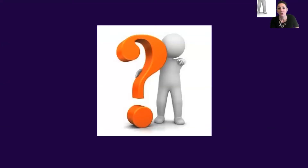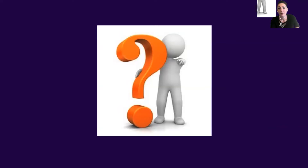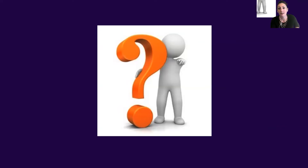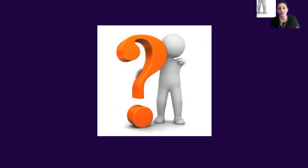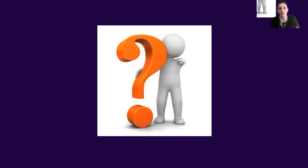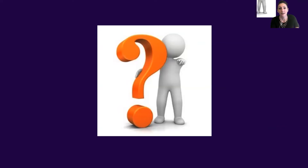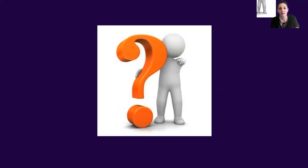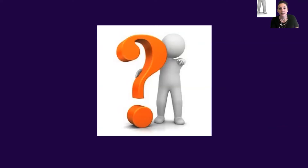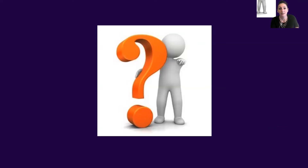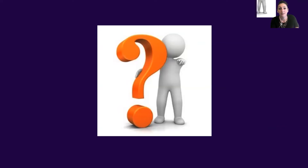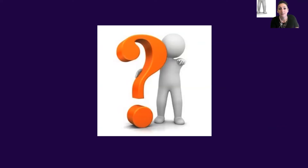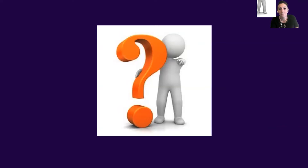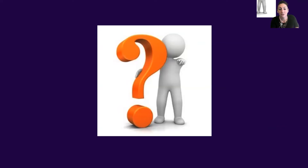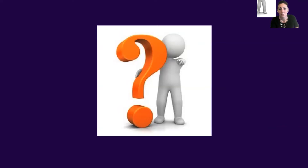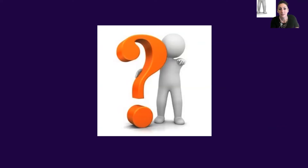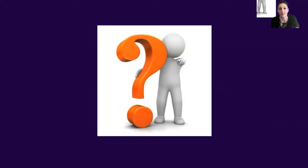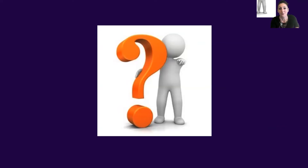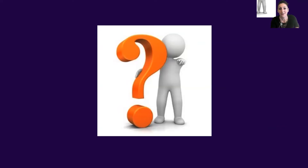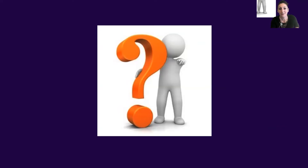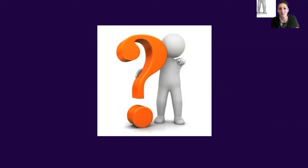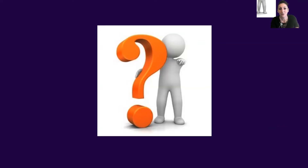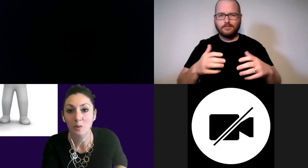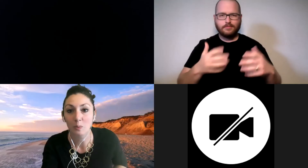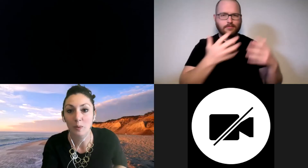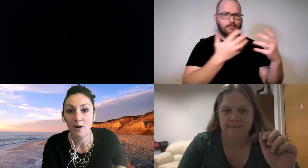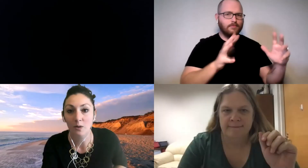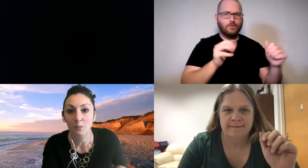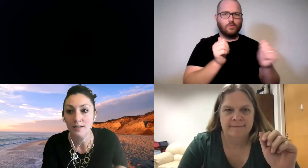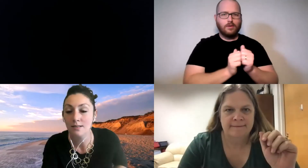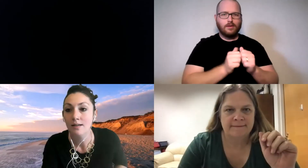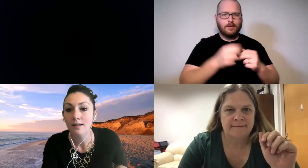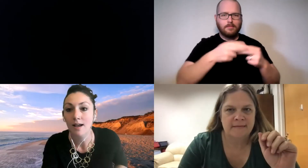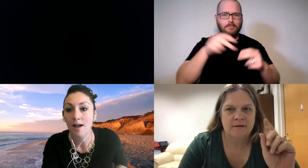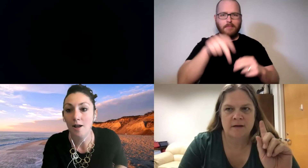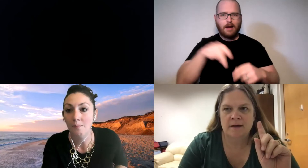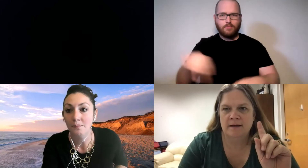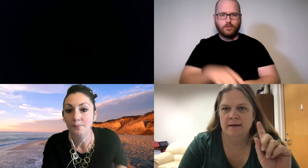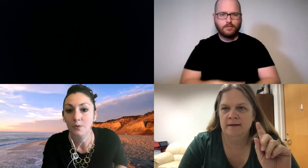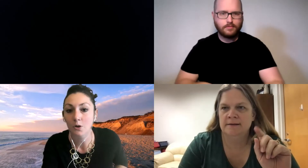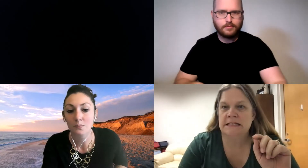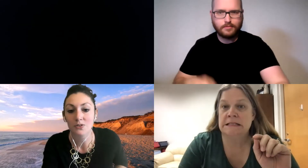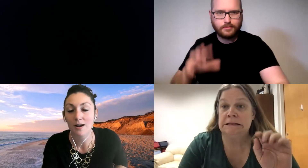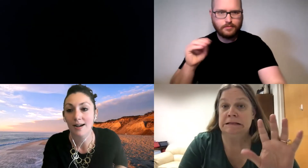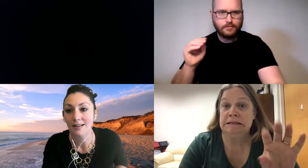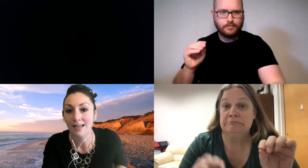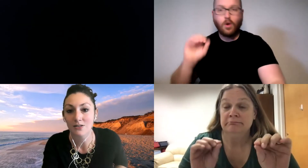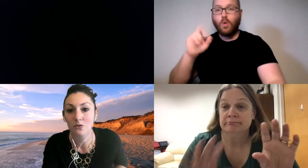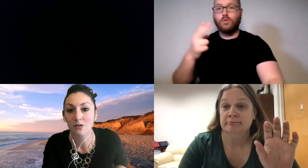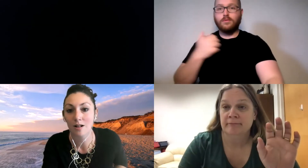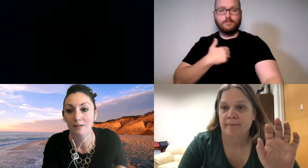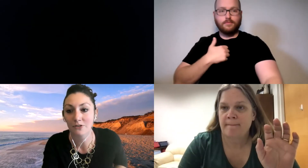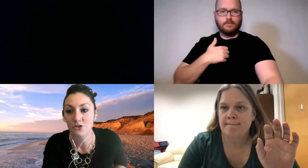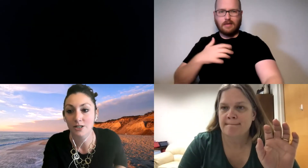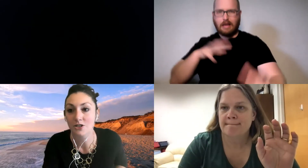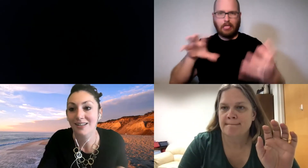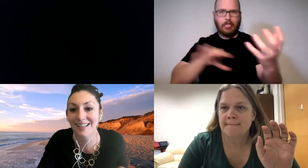stop sharing so I can just be done with the PowerPoint. Oh, sorry, I screwed it